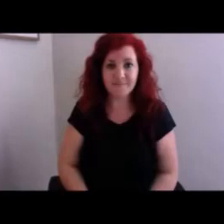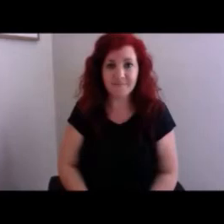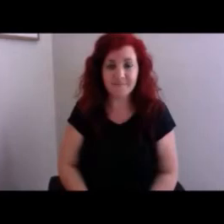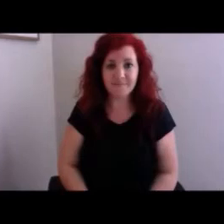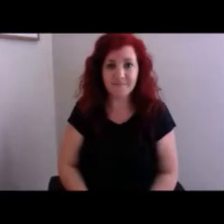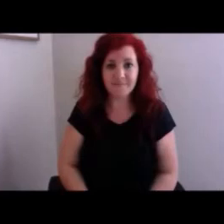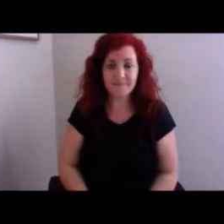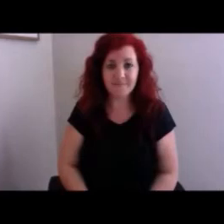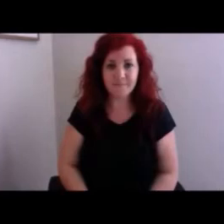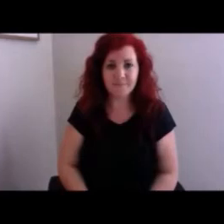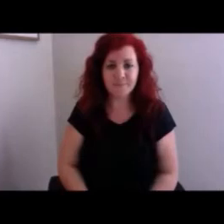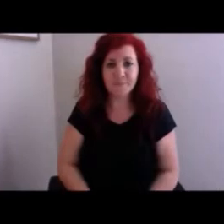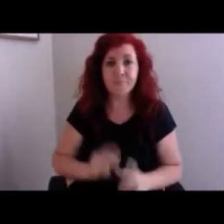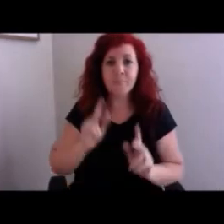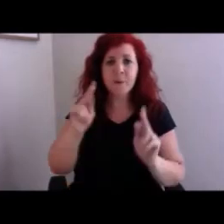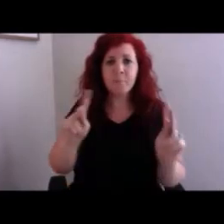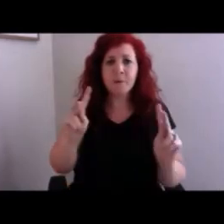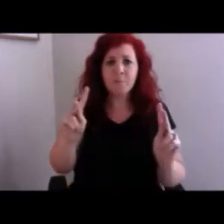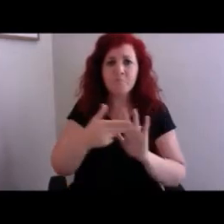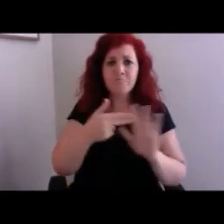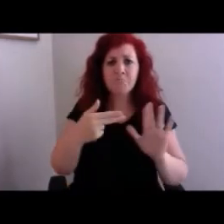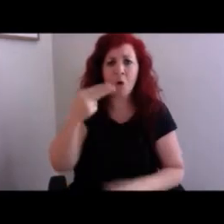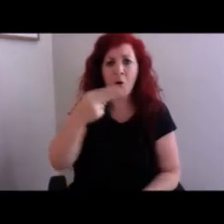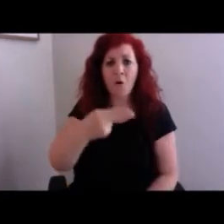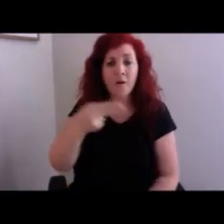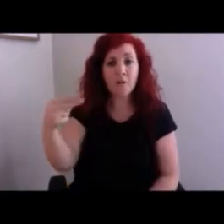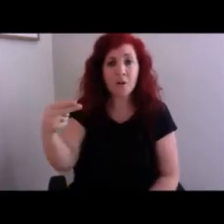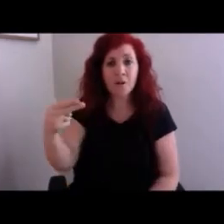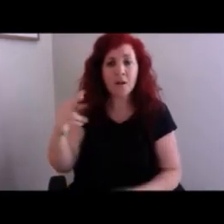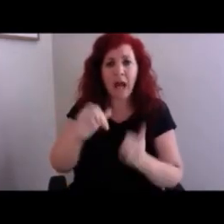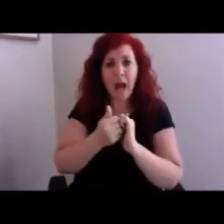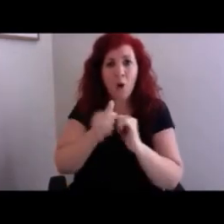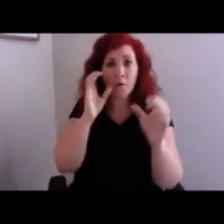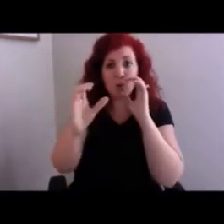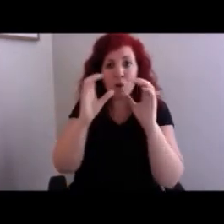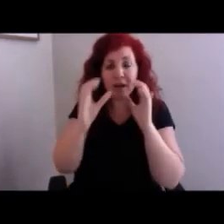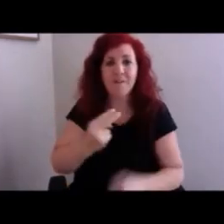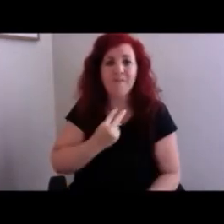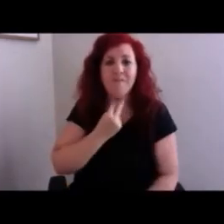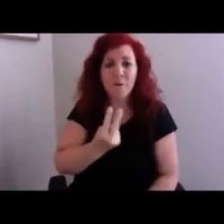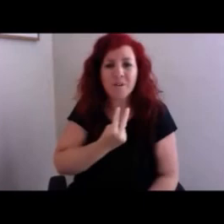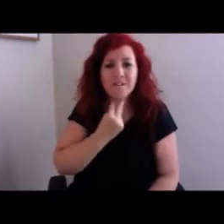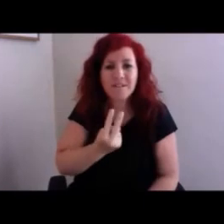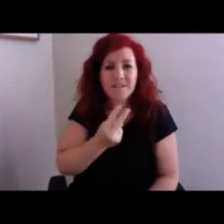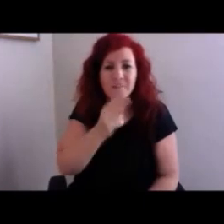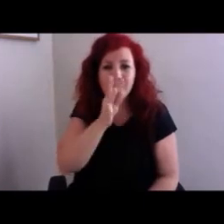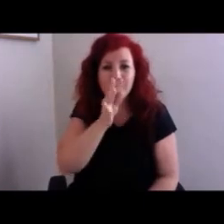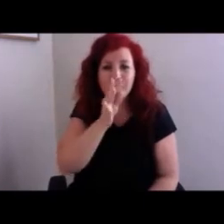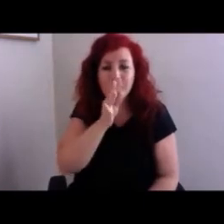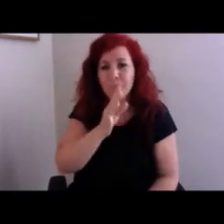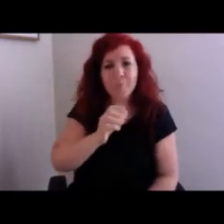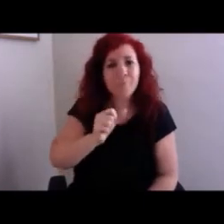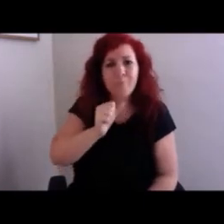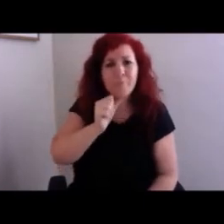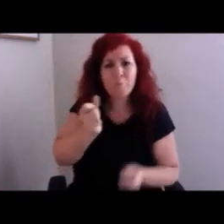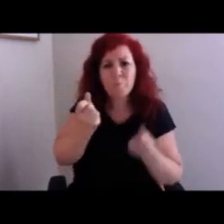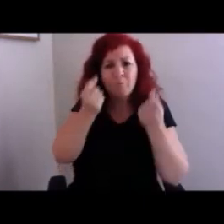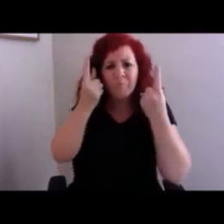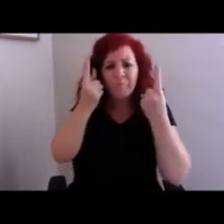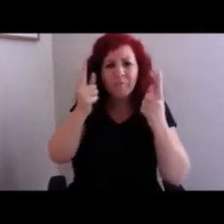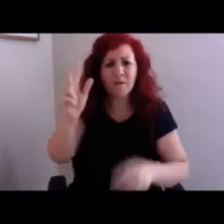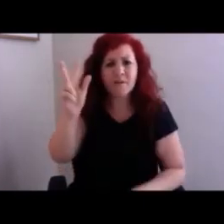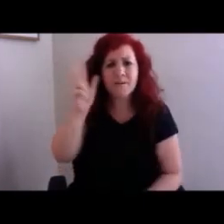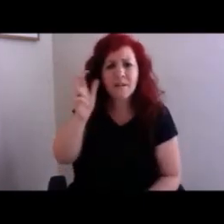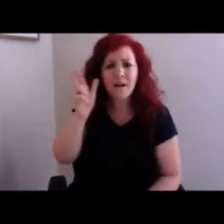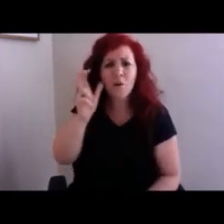People who are hard of hearing use their voice to communicate, often do not understand the sounds of